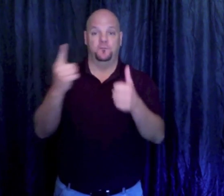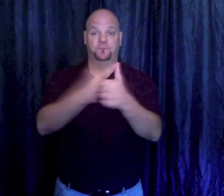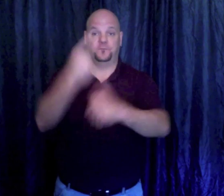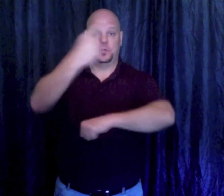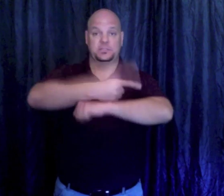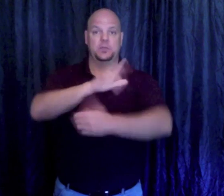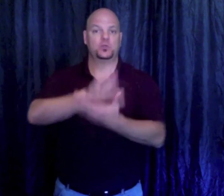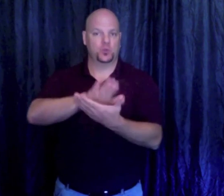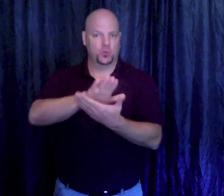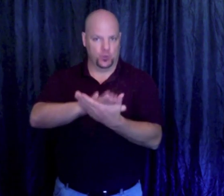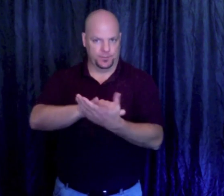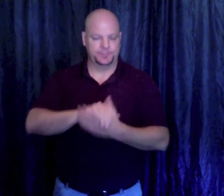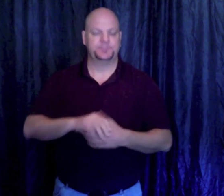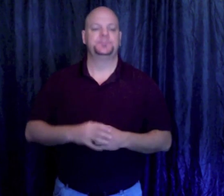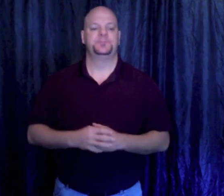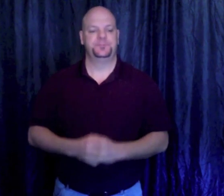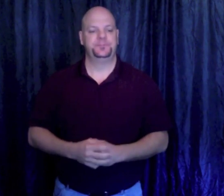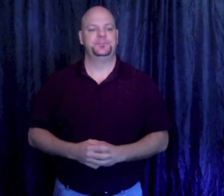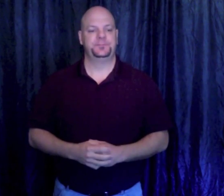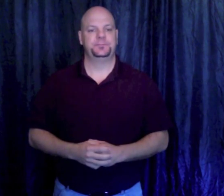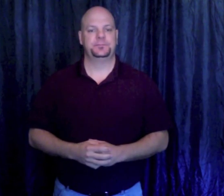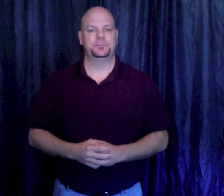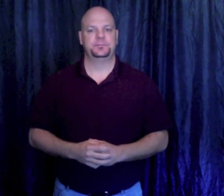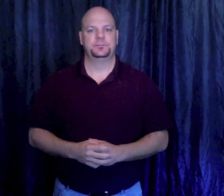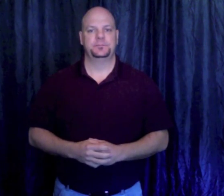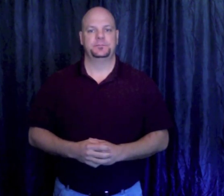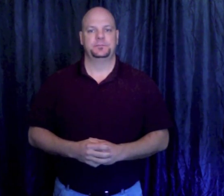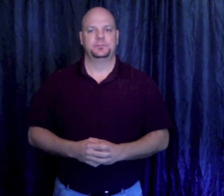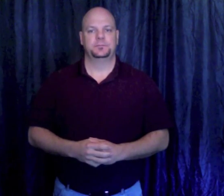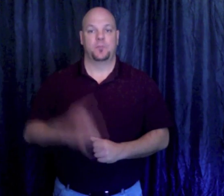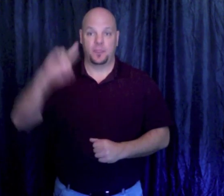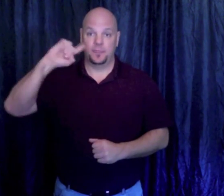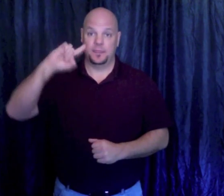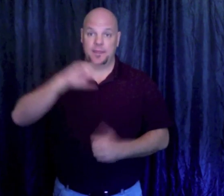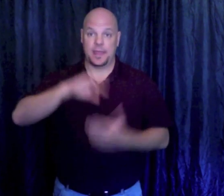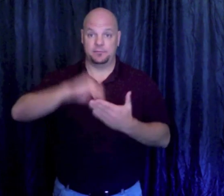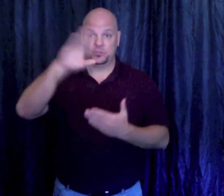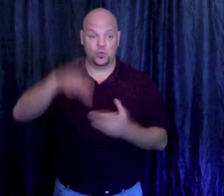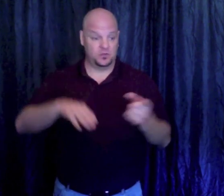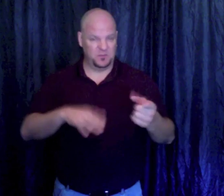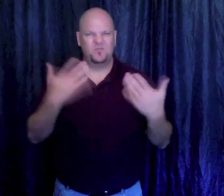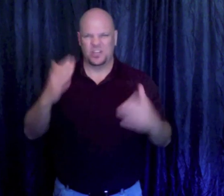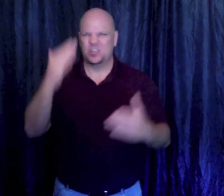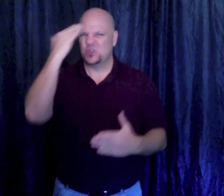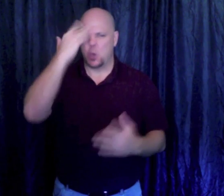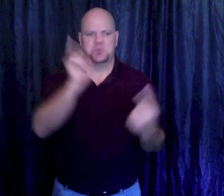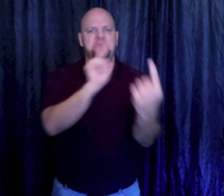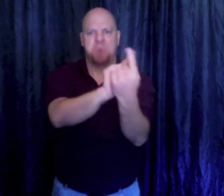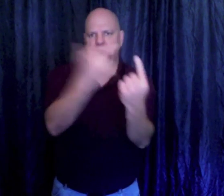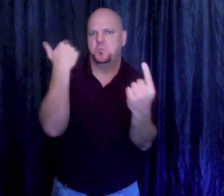and you have already met the student, the deaf student who you'll be working with,